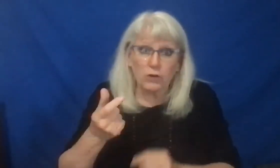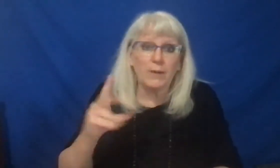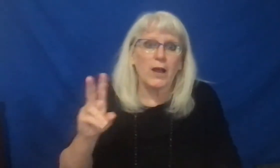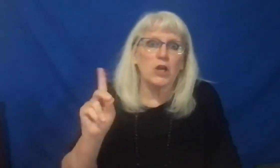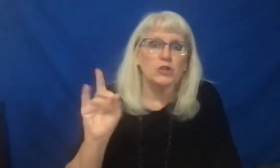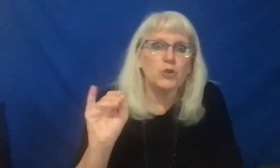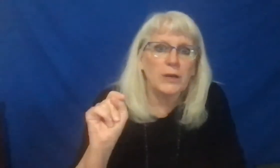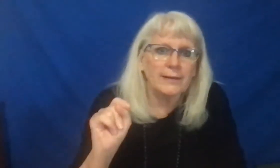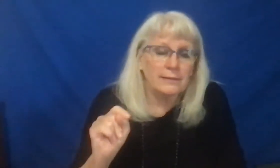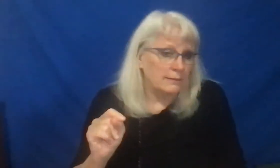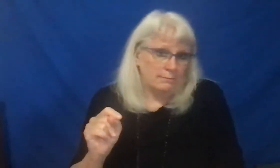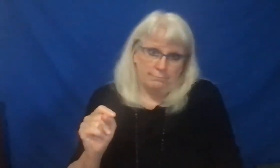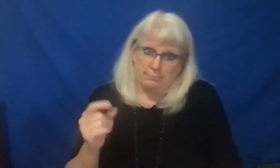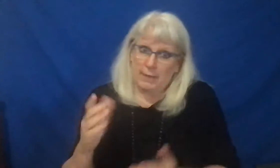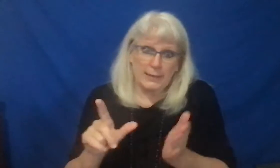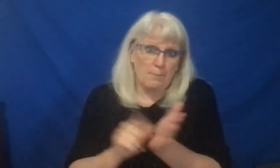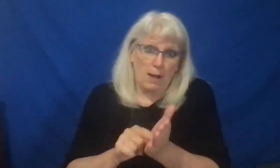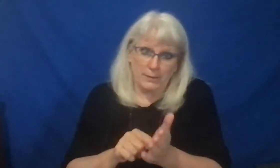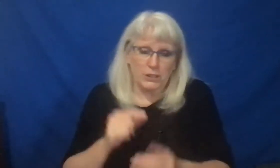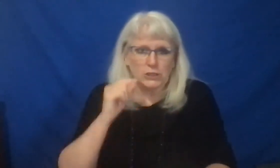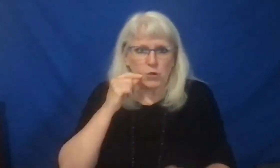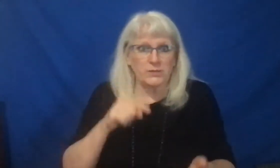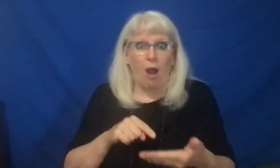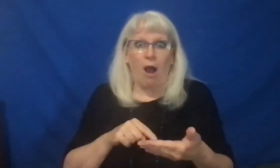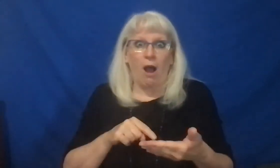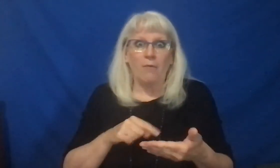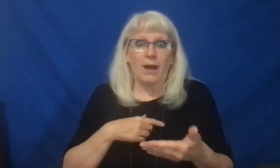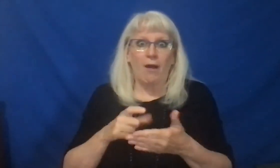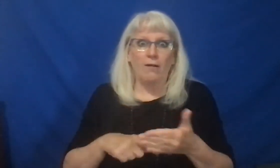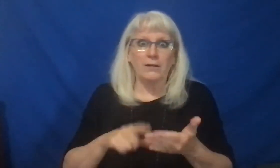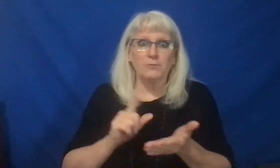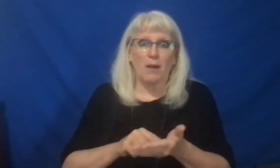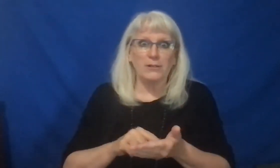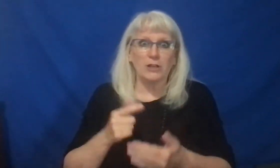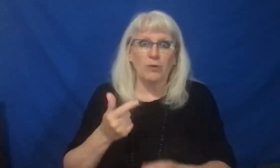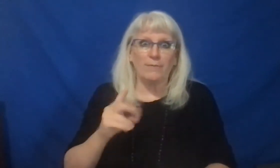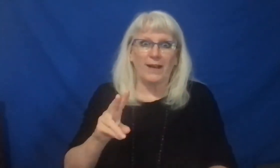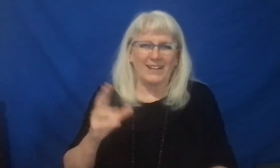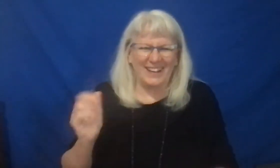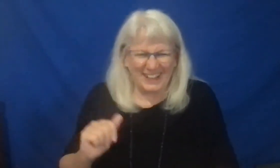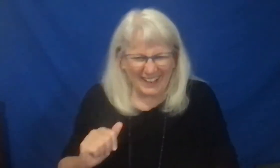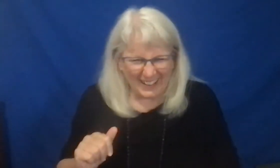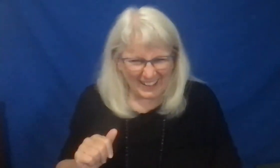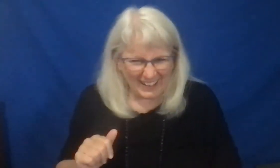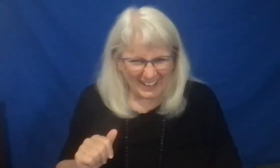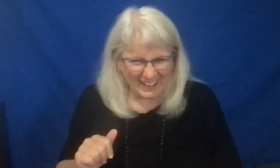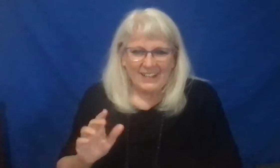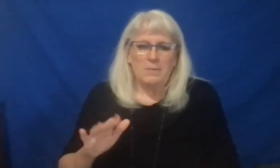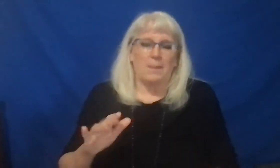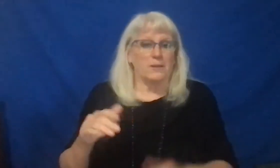get published, and it's like pretty cool to participate in AA in that way. But they're revising the Young People in AA pamphlet, and then there was a